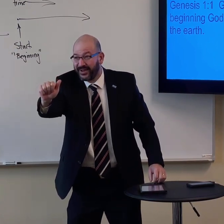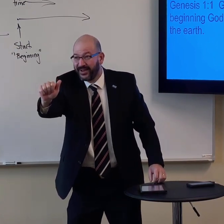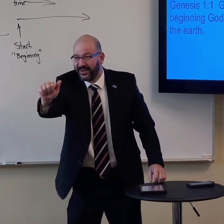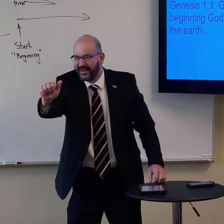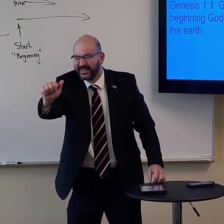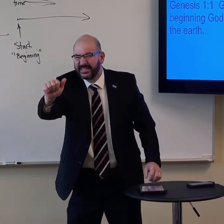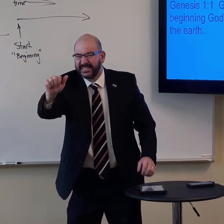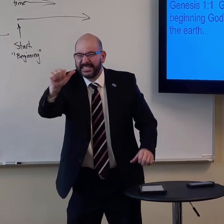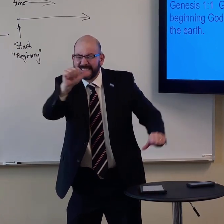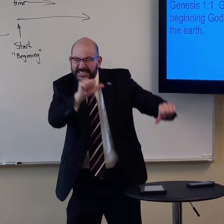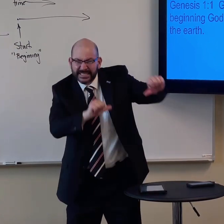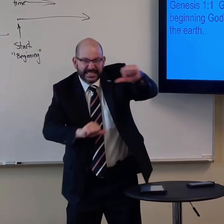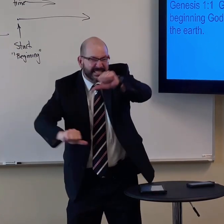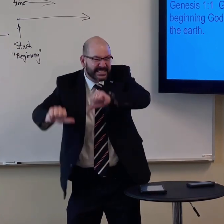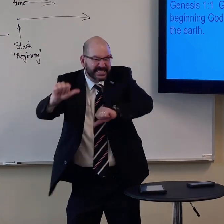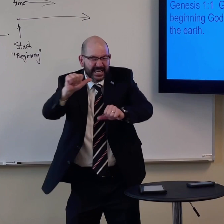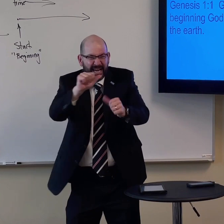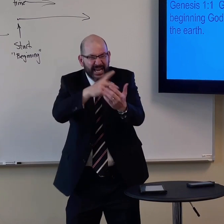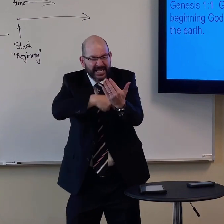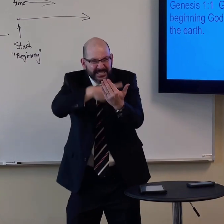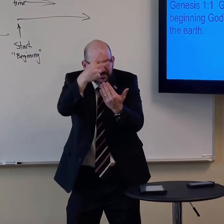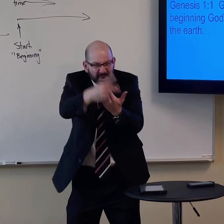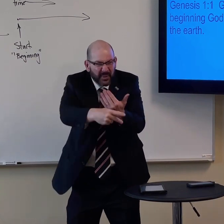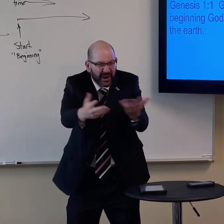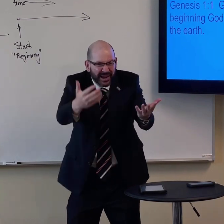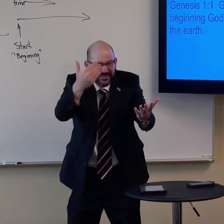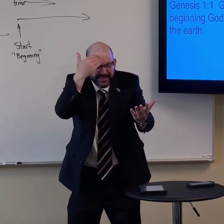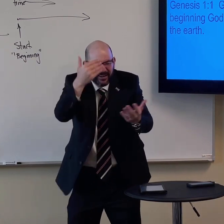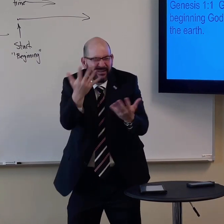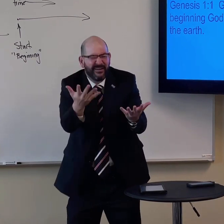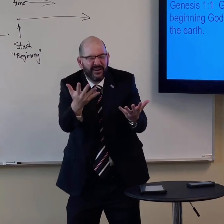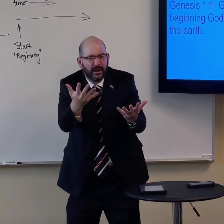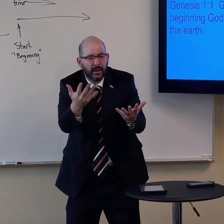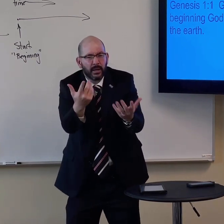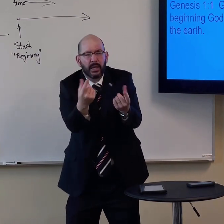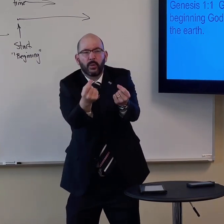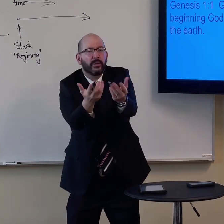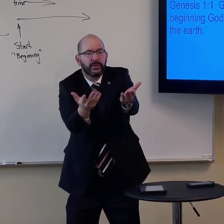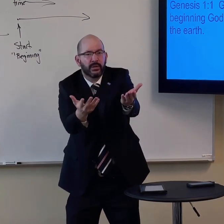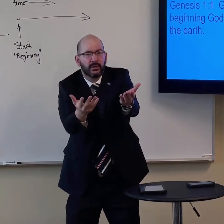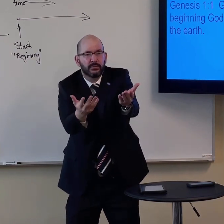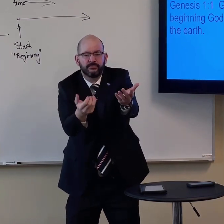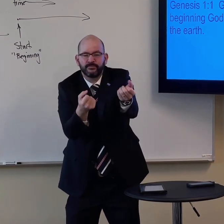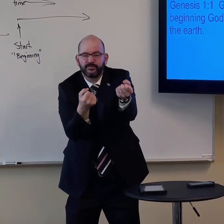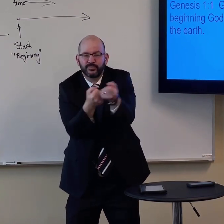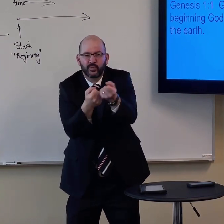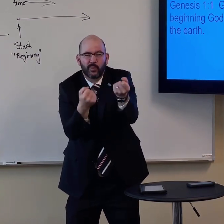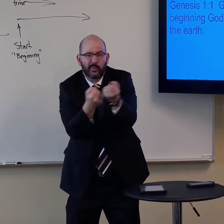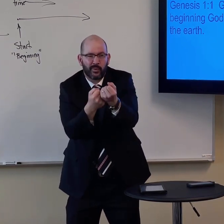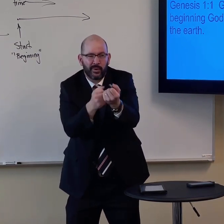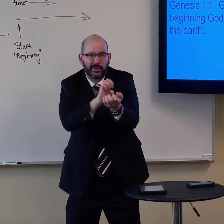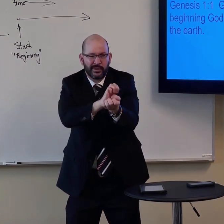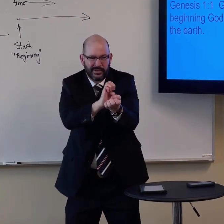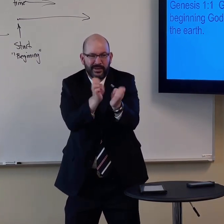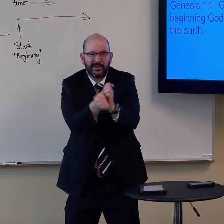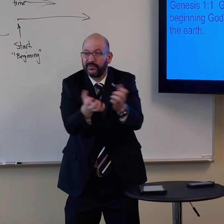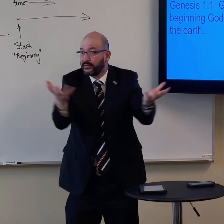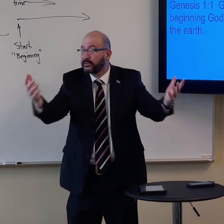Okay. Science. You know, it was a science program, you know. And what do they do on there? They support evolution.